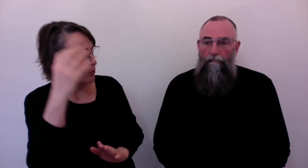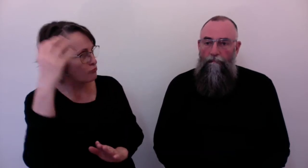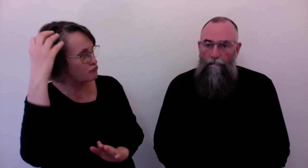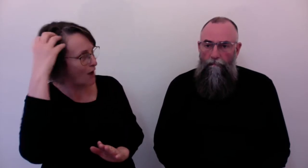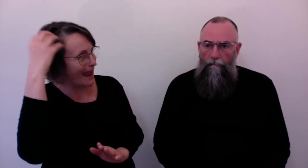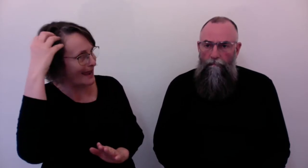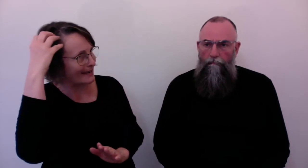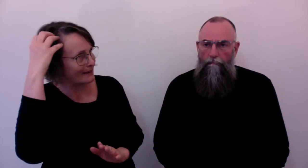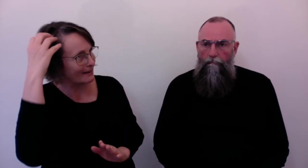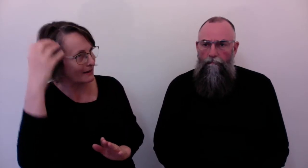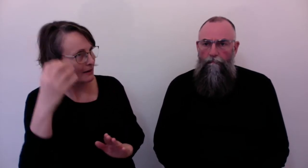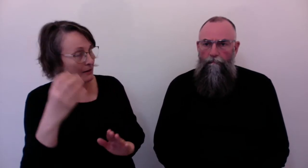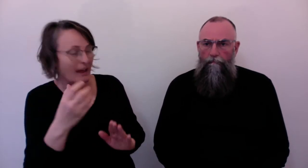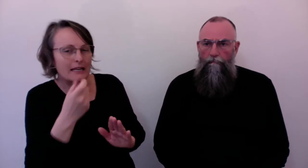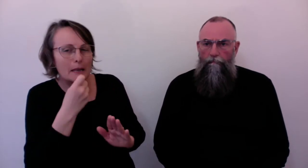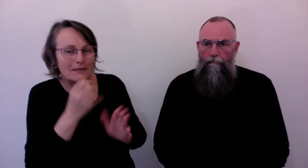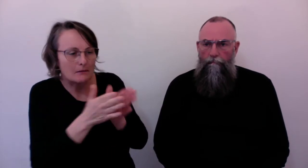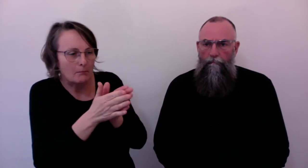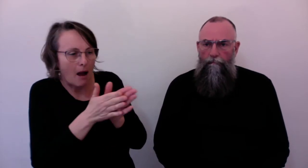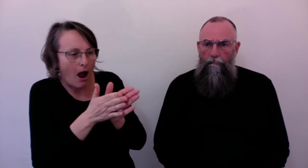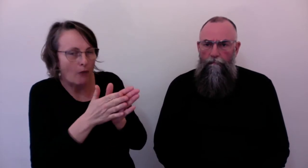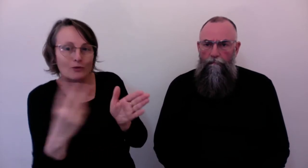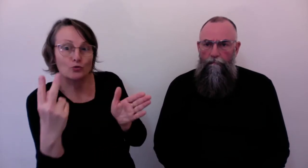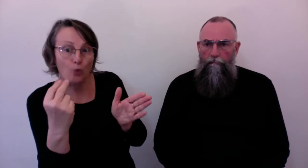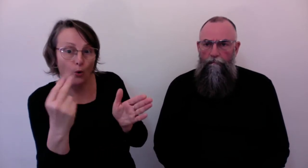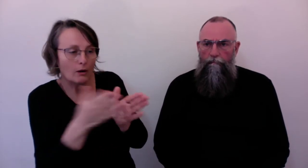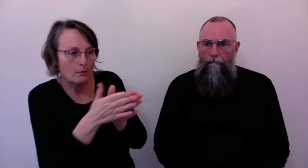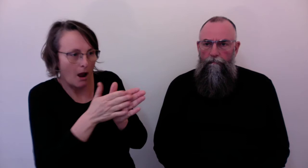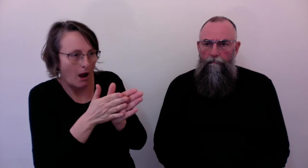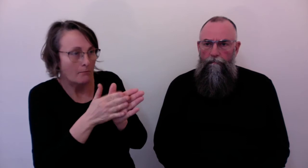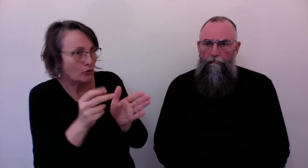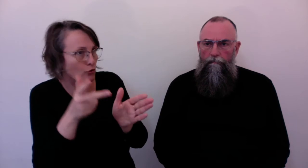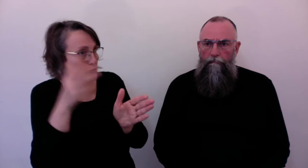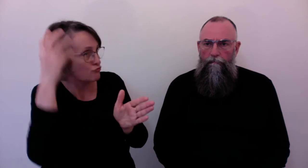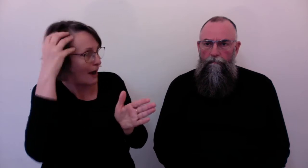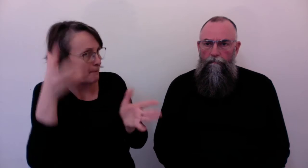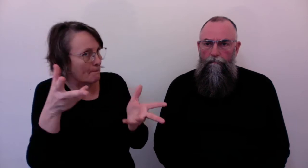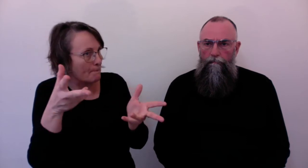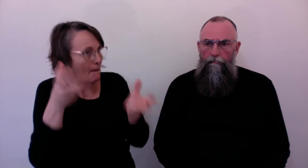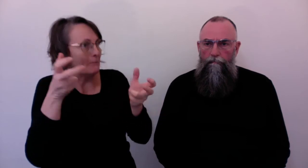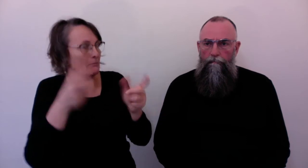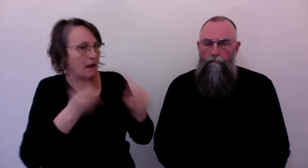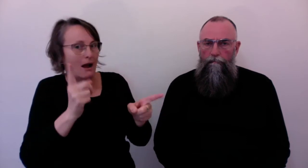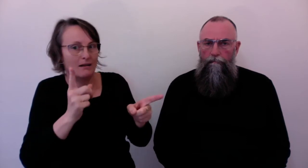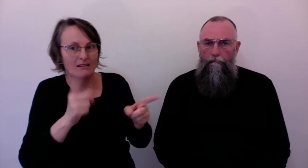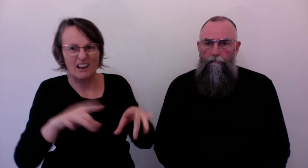with that slight delay, immediately be able to respond. Yeah. And Australians, we talk quick.